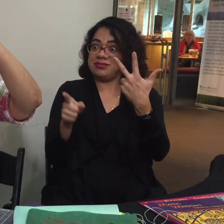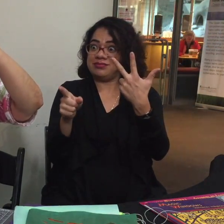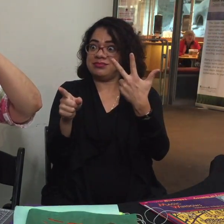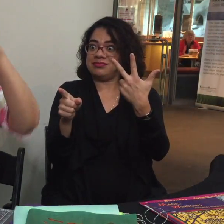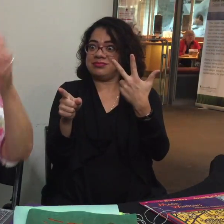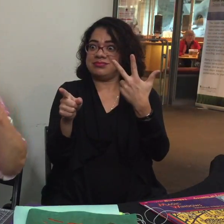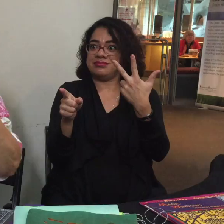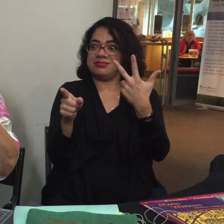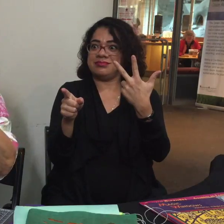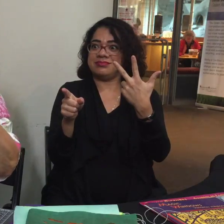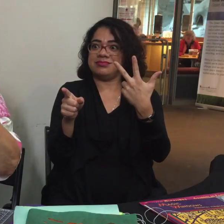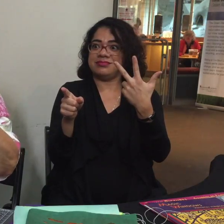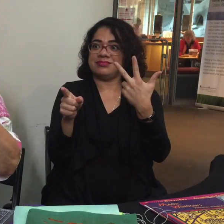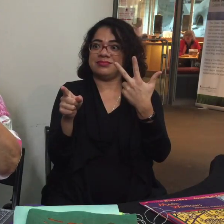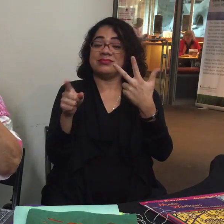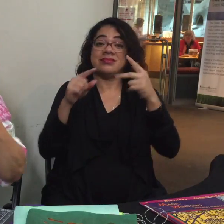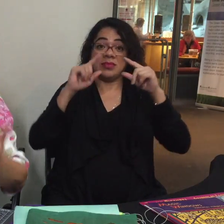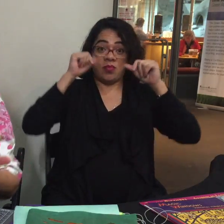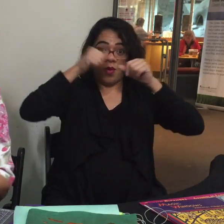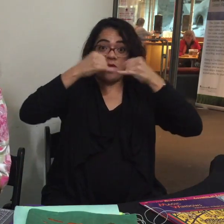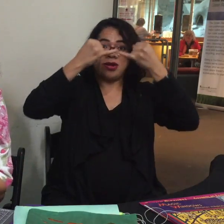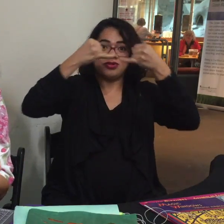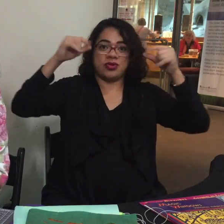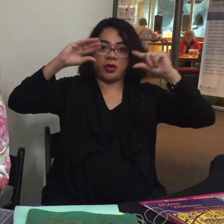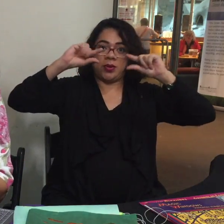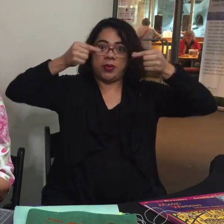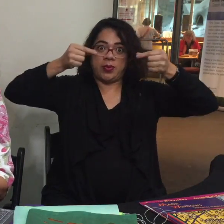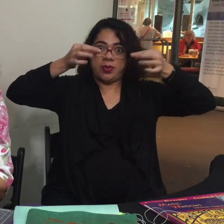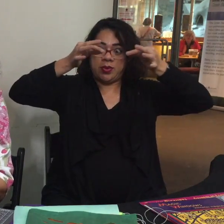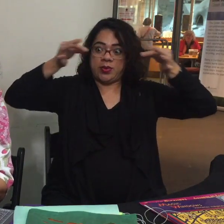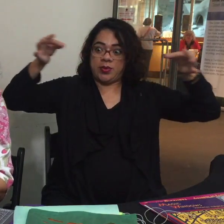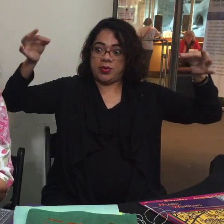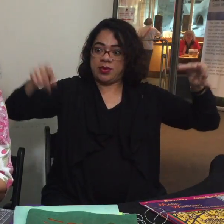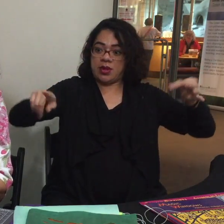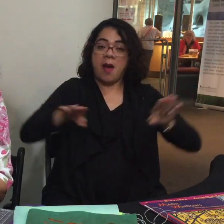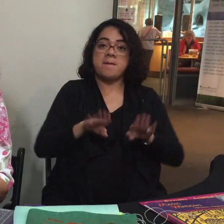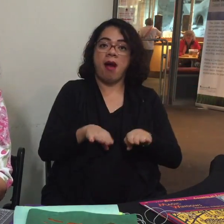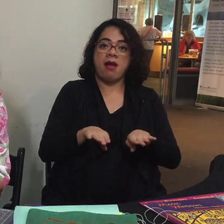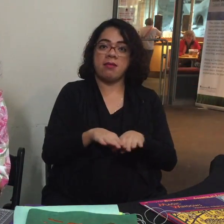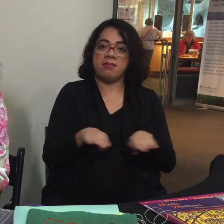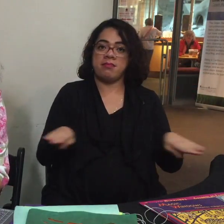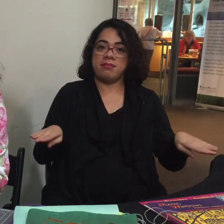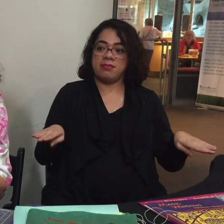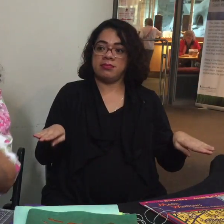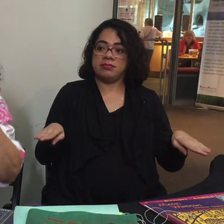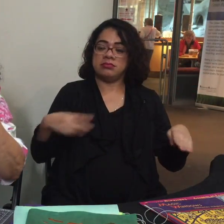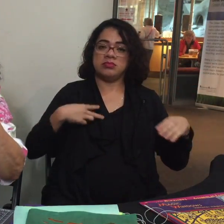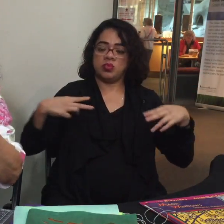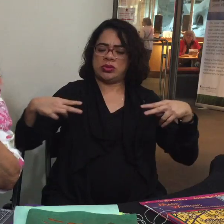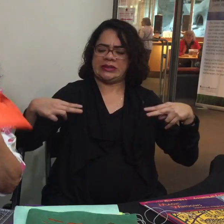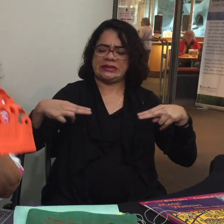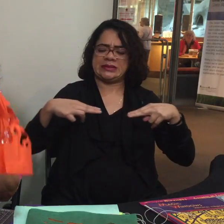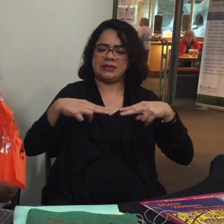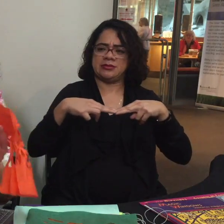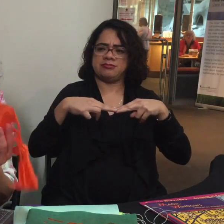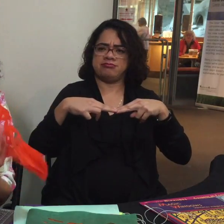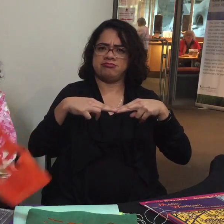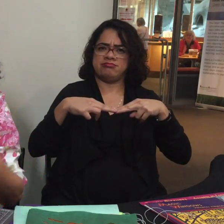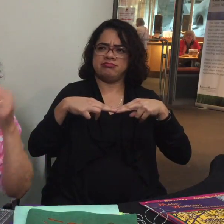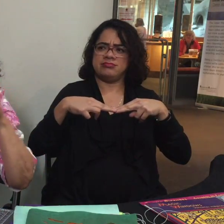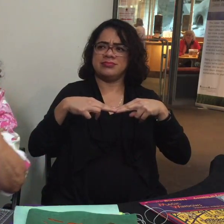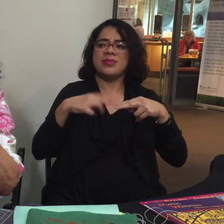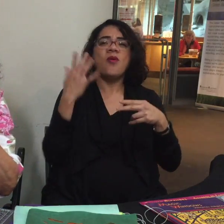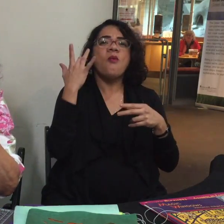Okay, so now here's the string fold at the top, here's the bottom edge, and what I like to do is just cut the bottom so that it's a little bit